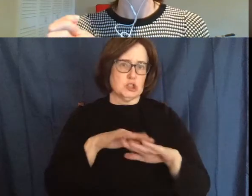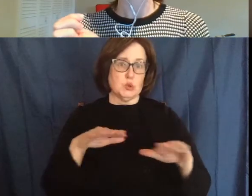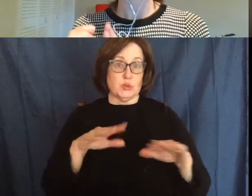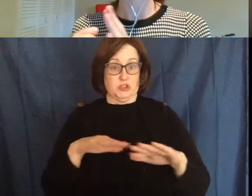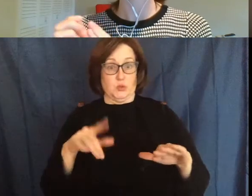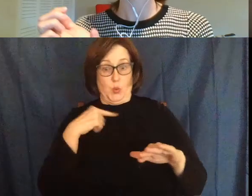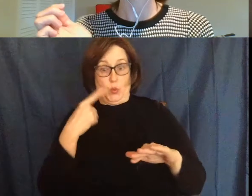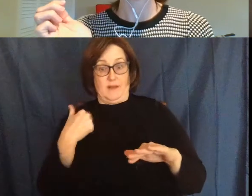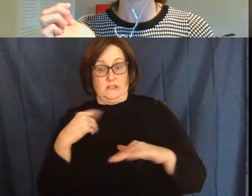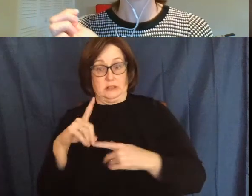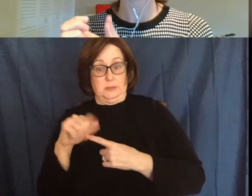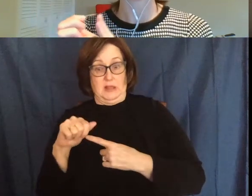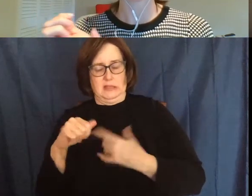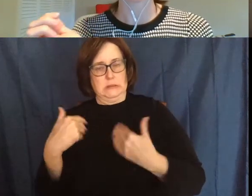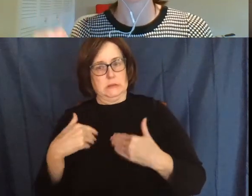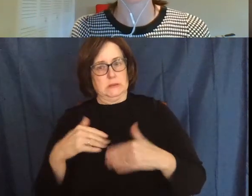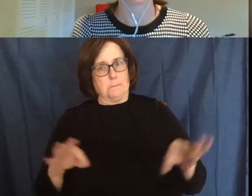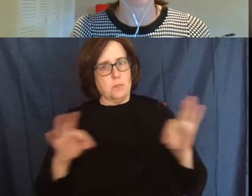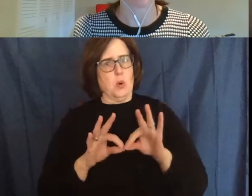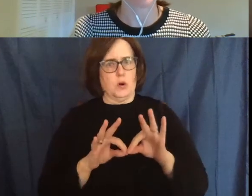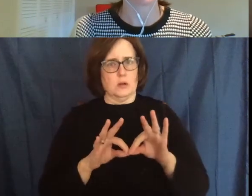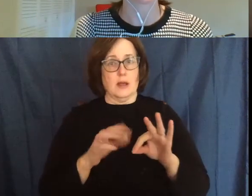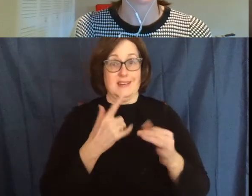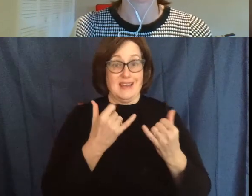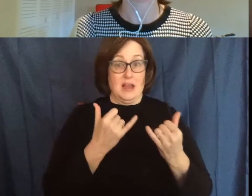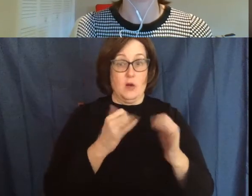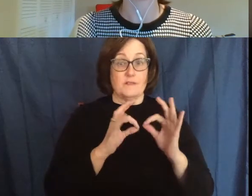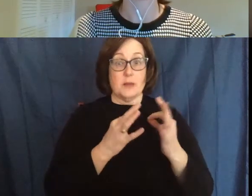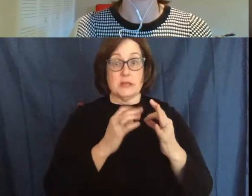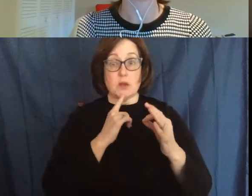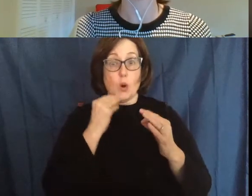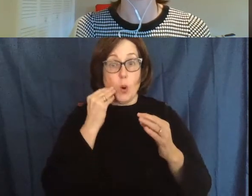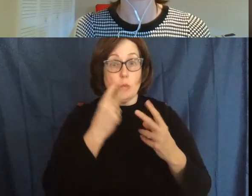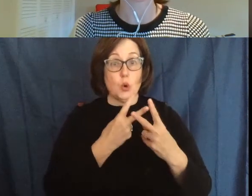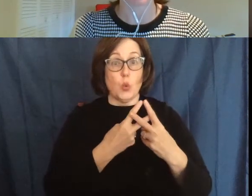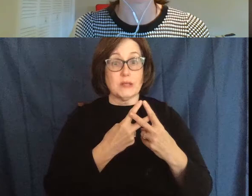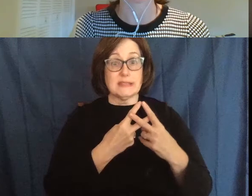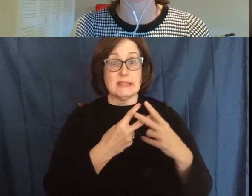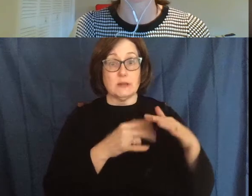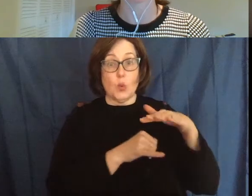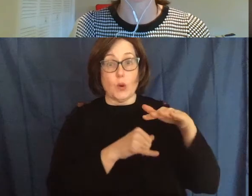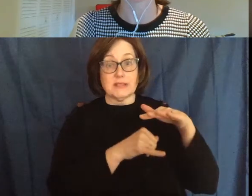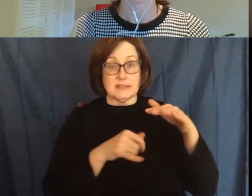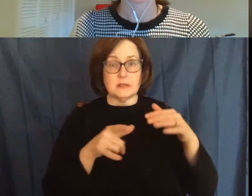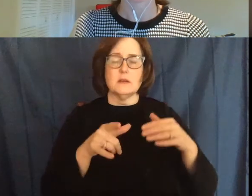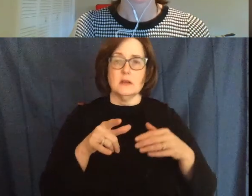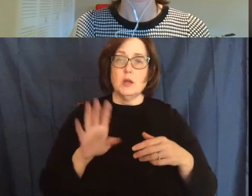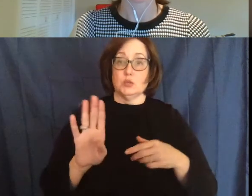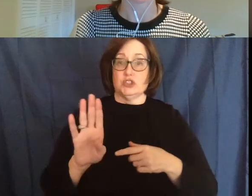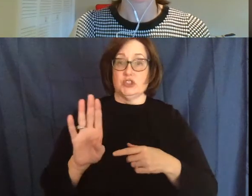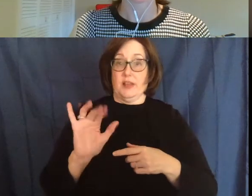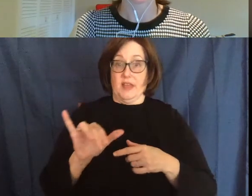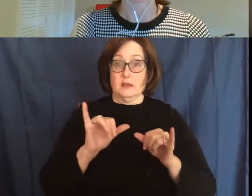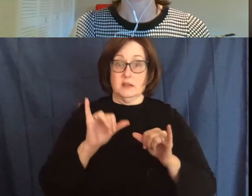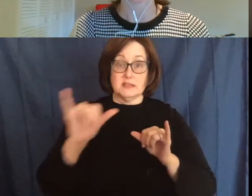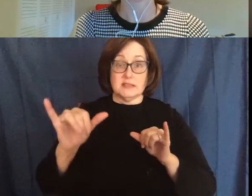when so many families are quarantining at home. And so Brisida, the Stay-at-Home Family Challenge sounds